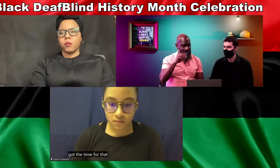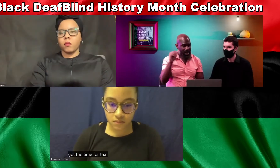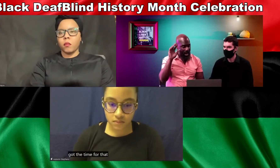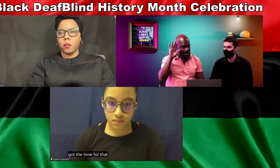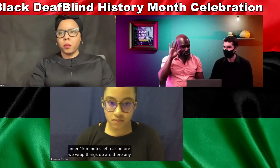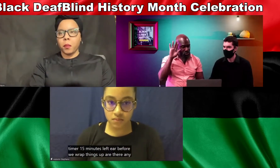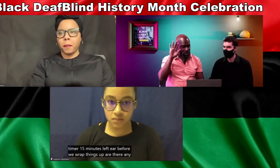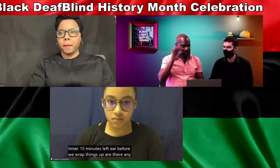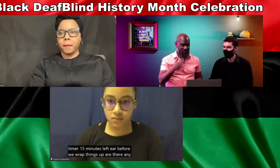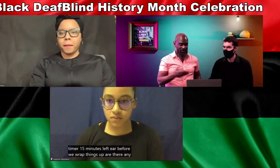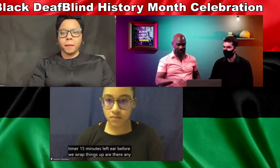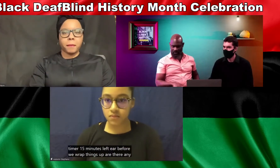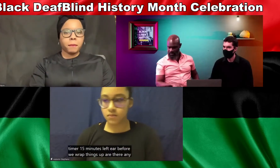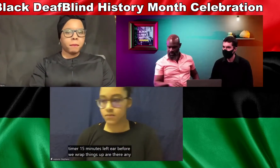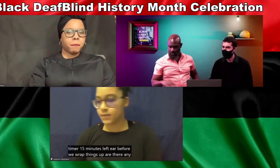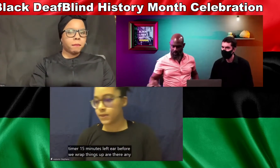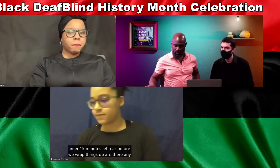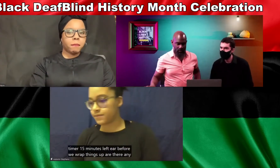audience?